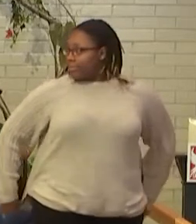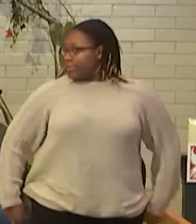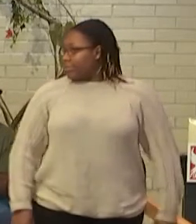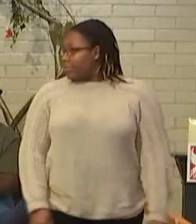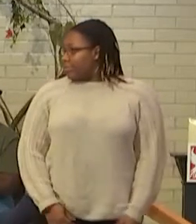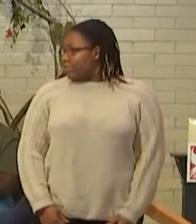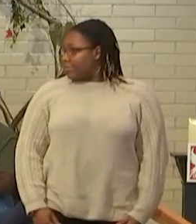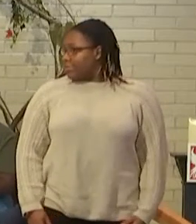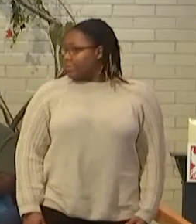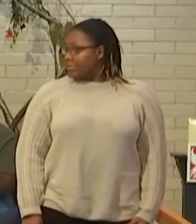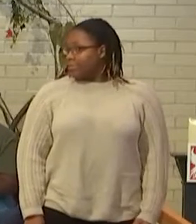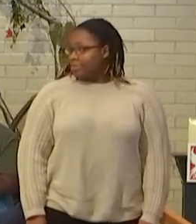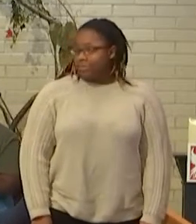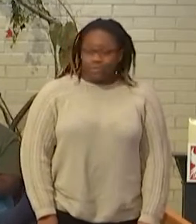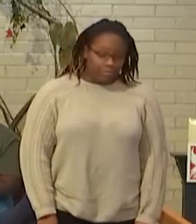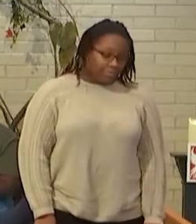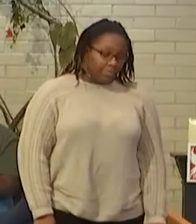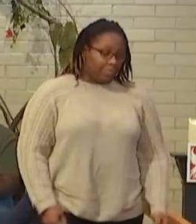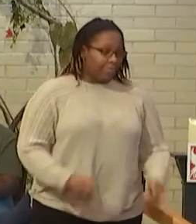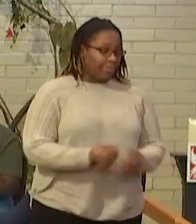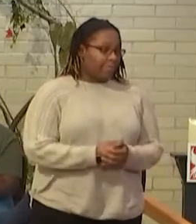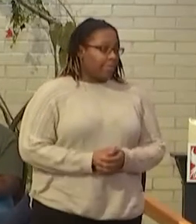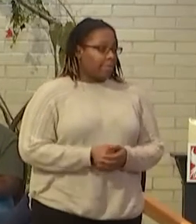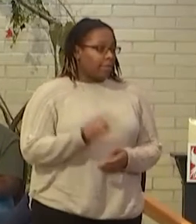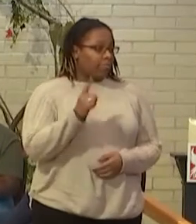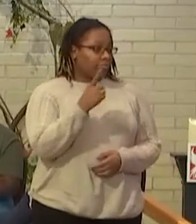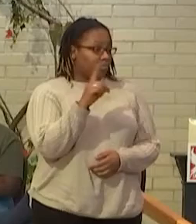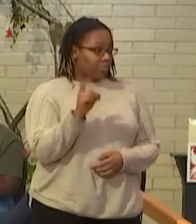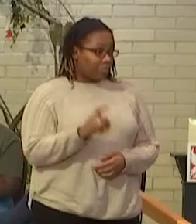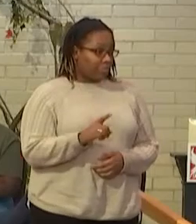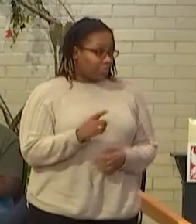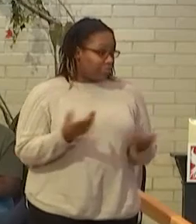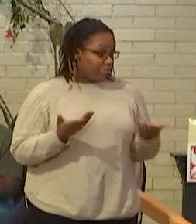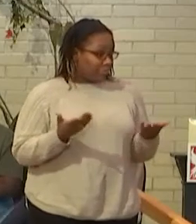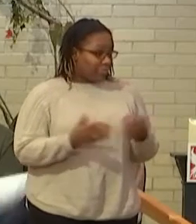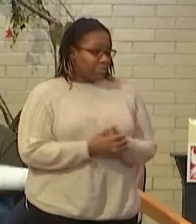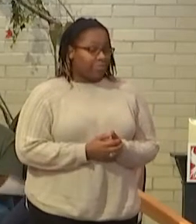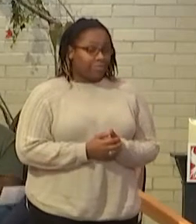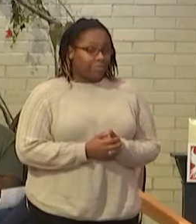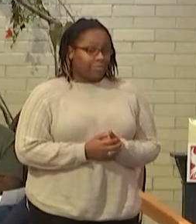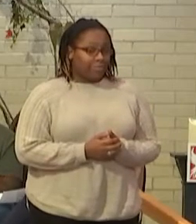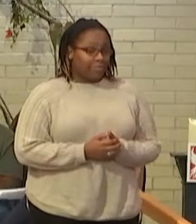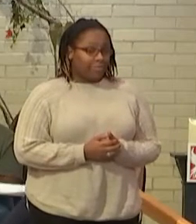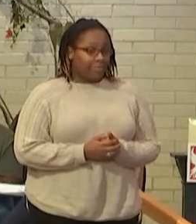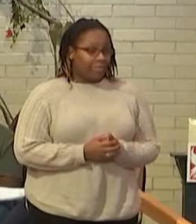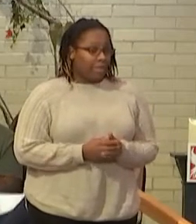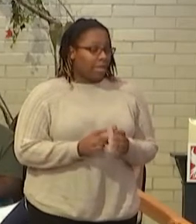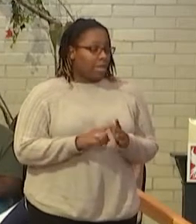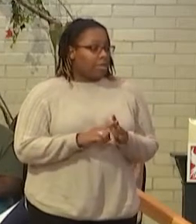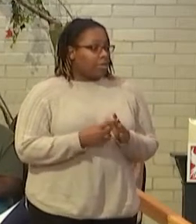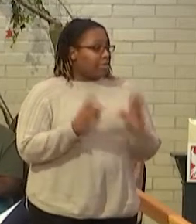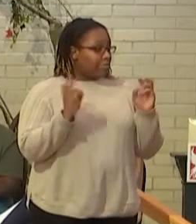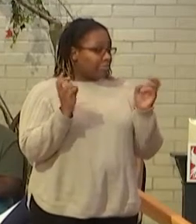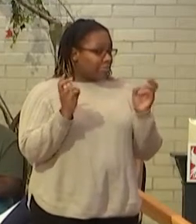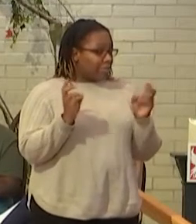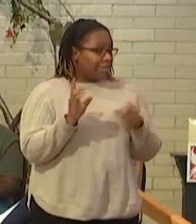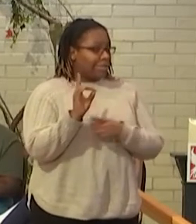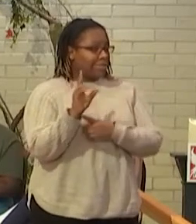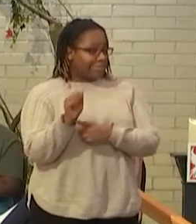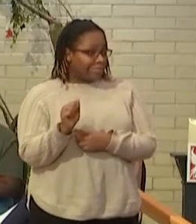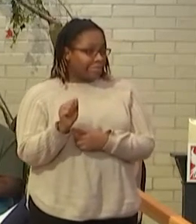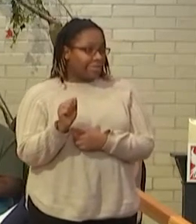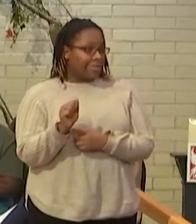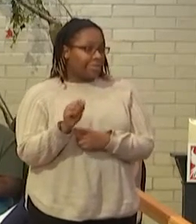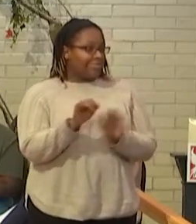Put it down there. Okay, so our first question for you guys is, let's start with the subject of disability